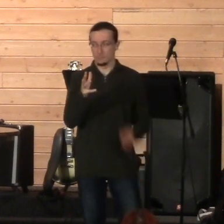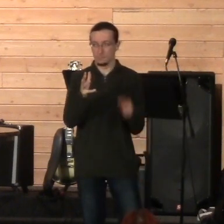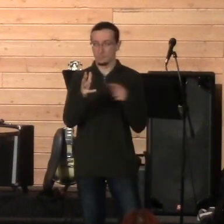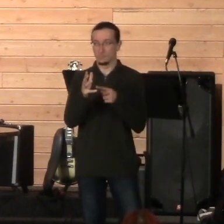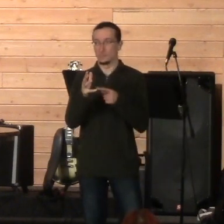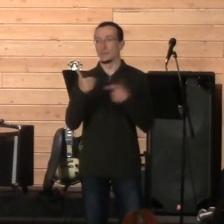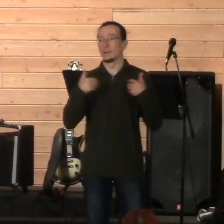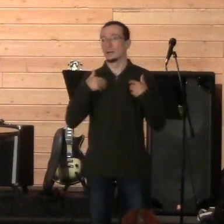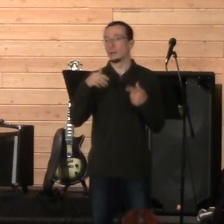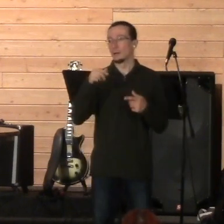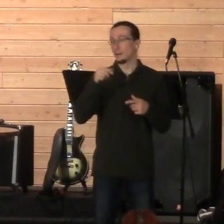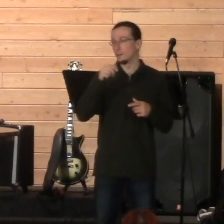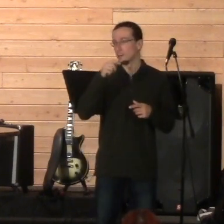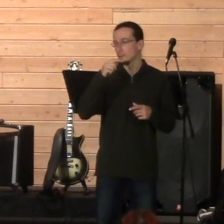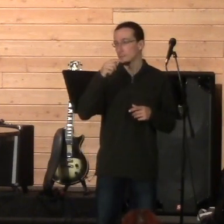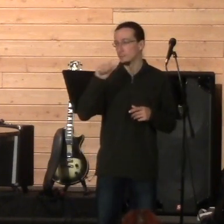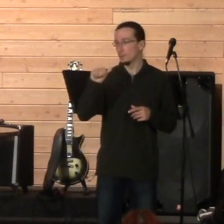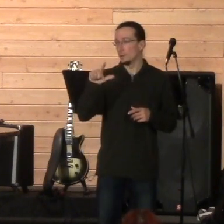she's got Alzheimer's.